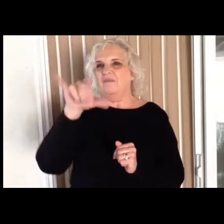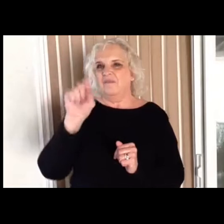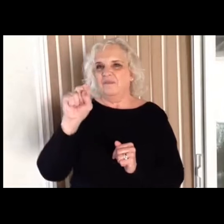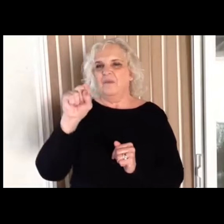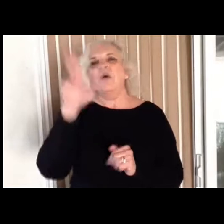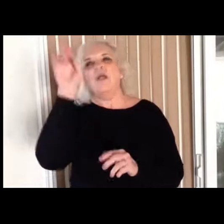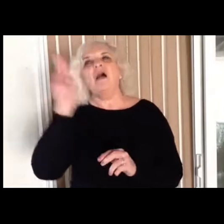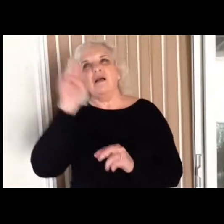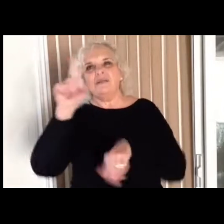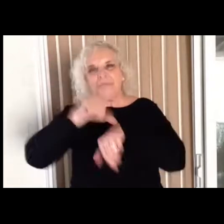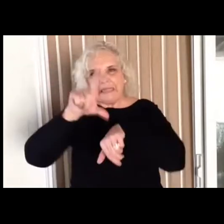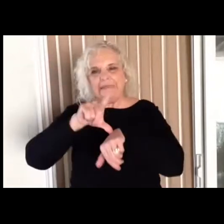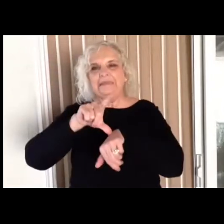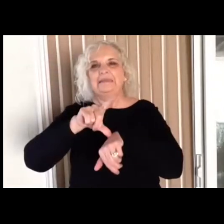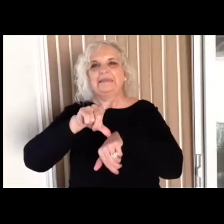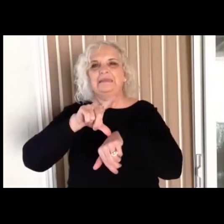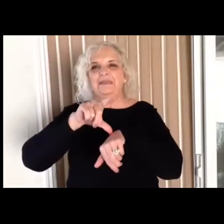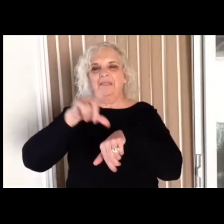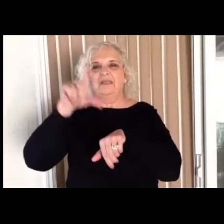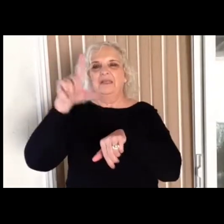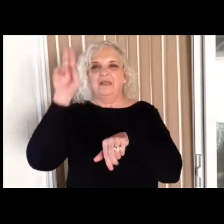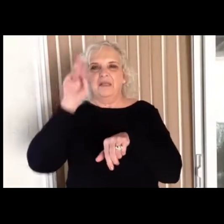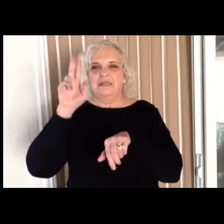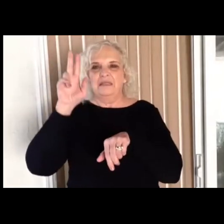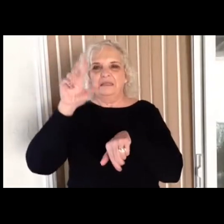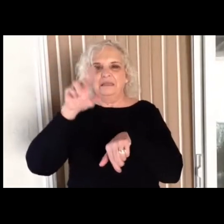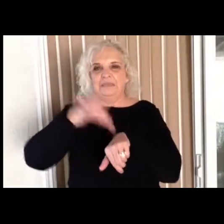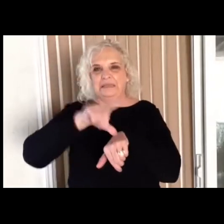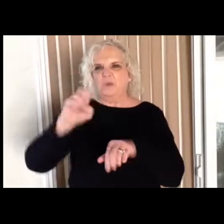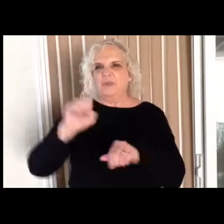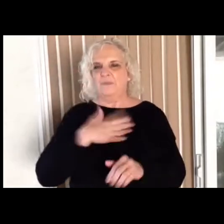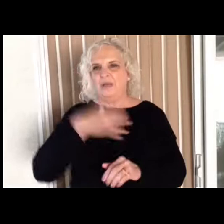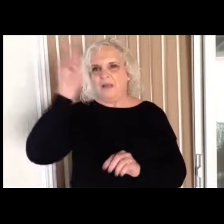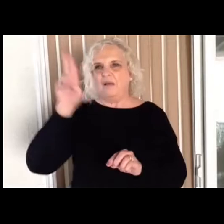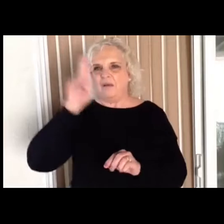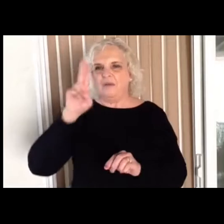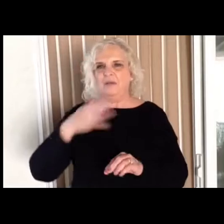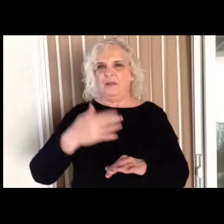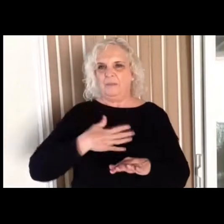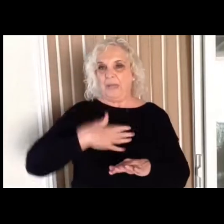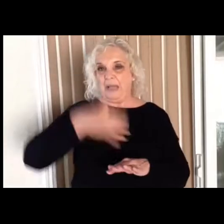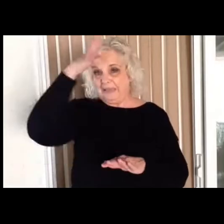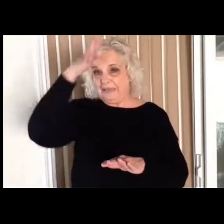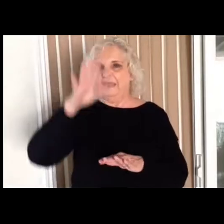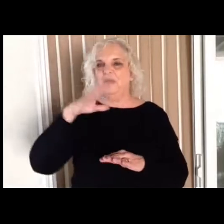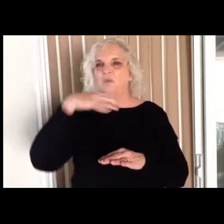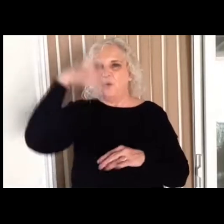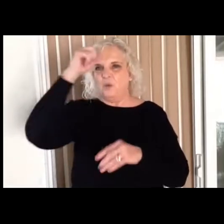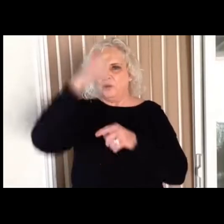Uncle Danny. Dan was my uncle. My dad was his brother, Phil, his oldest